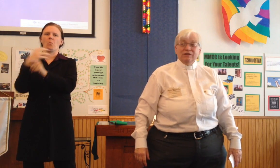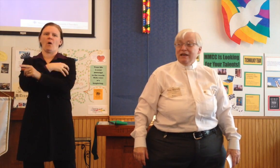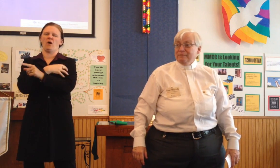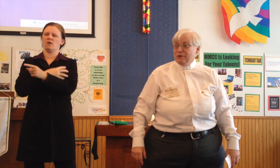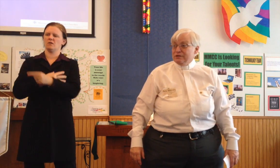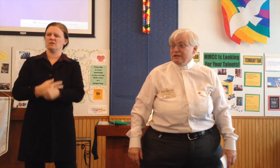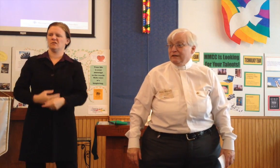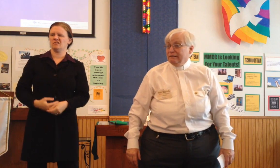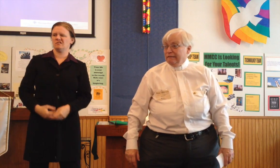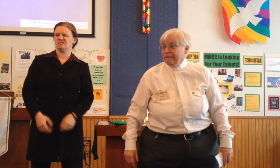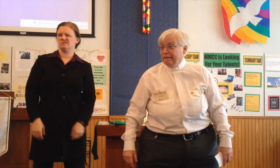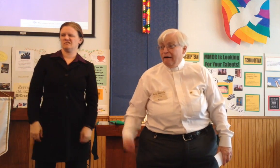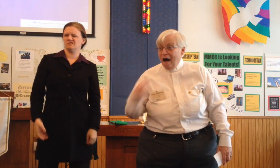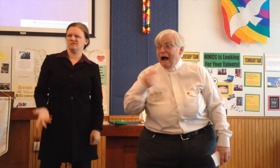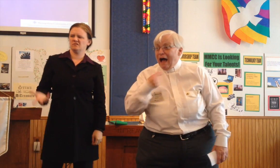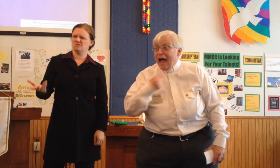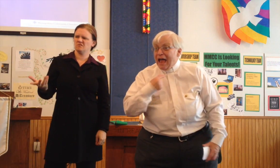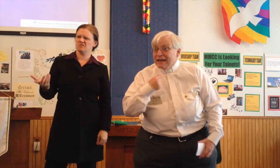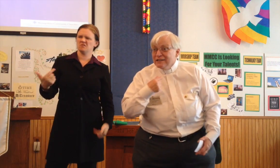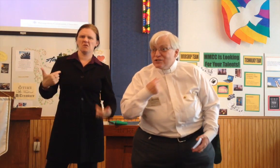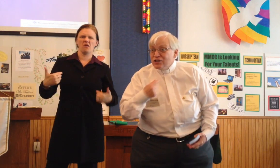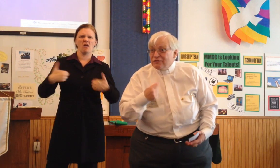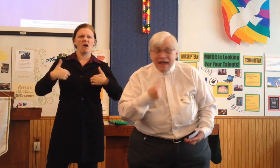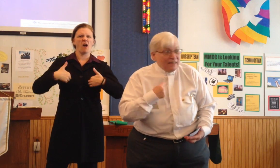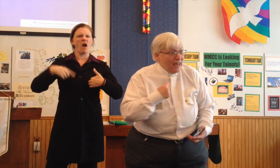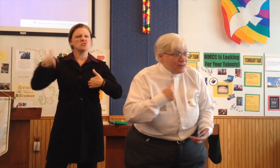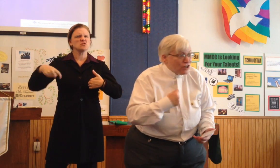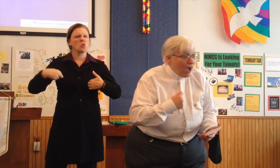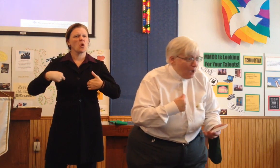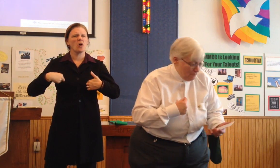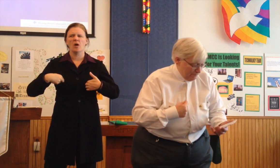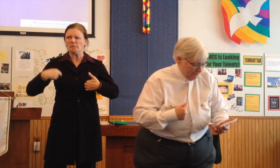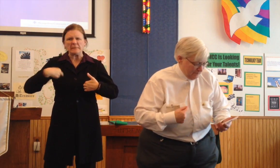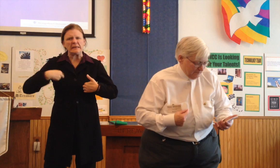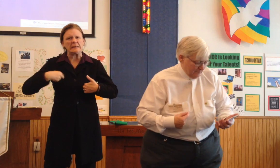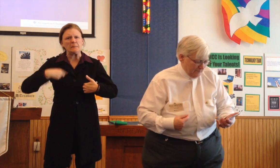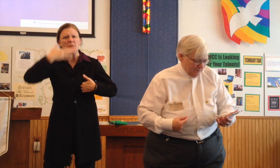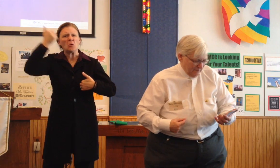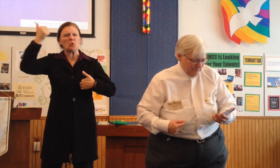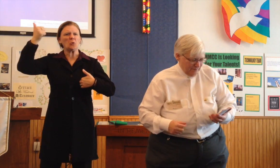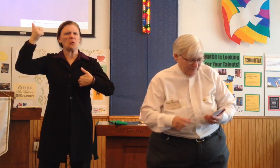what's with that person? I should have had that job.